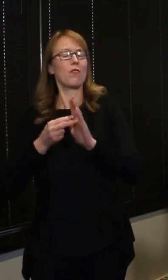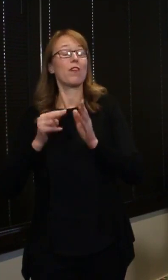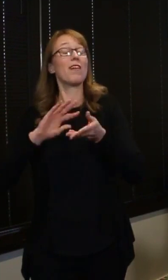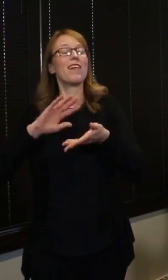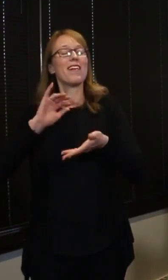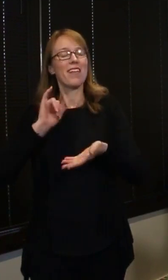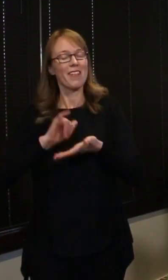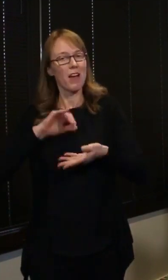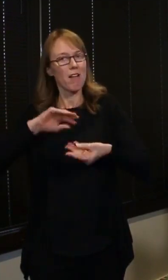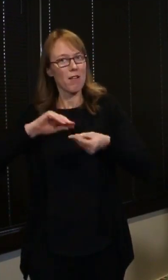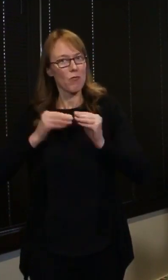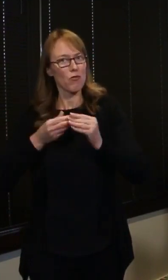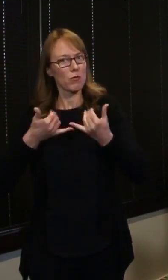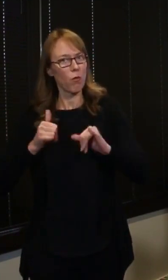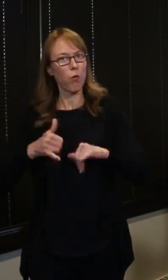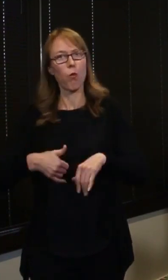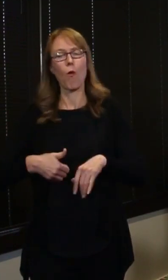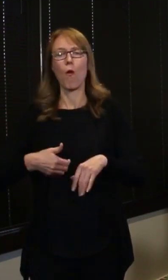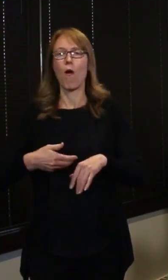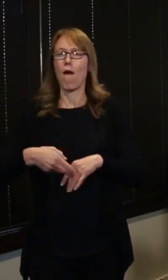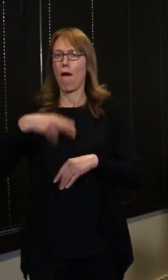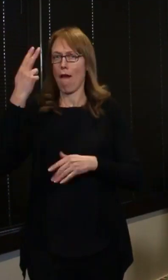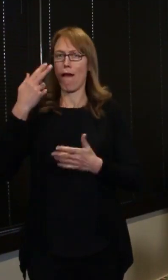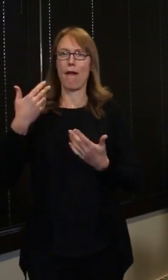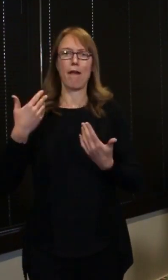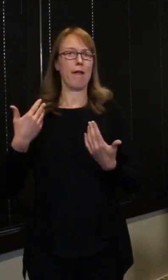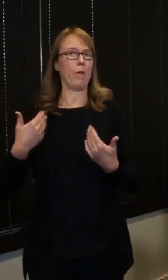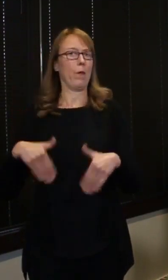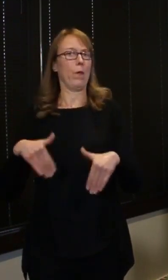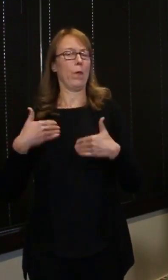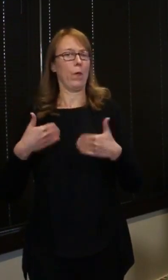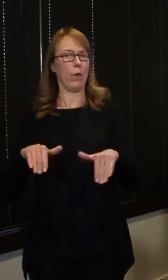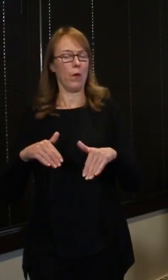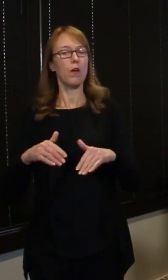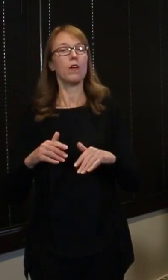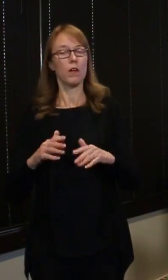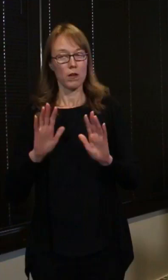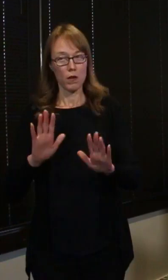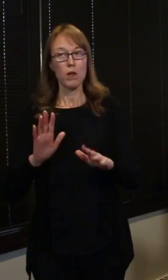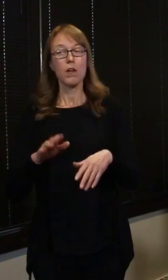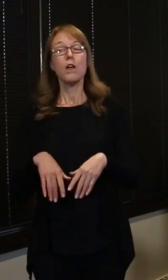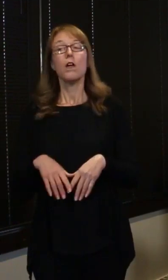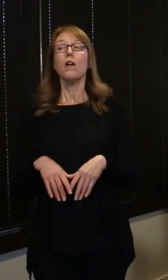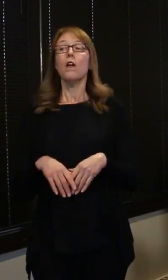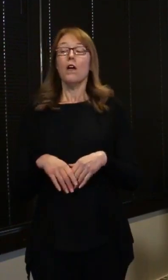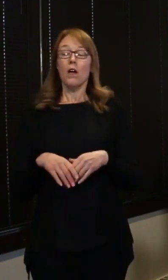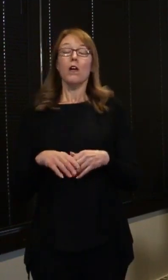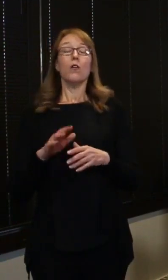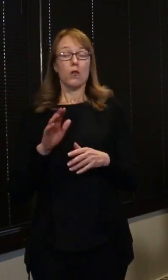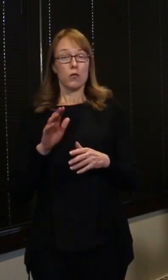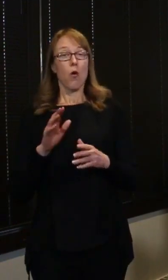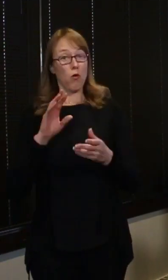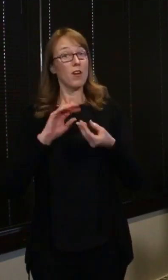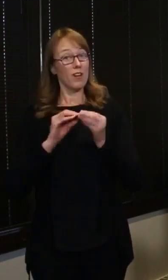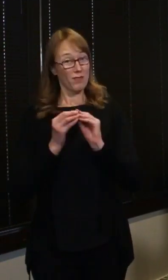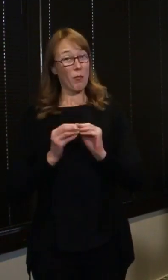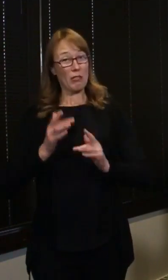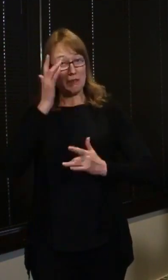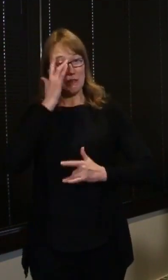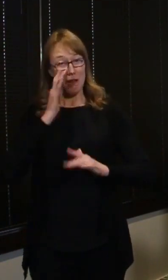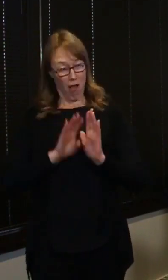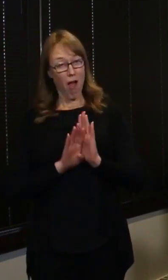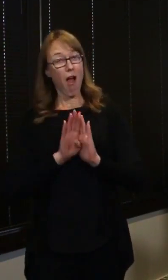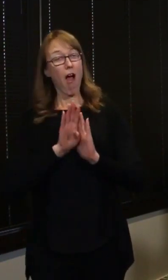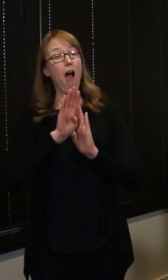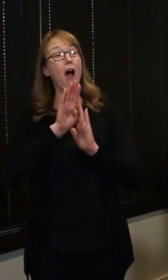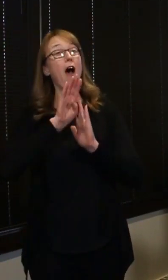continue to be, but the numbers are continuing to trend down. And although they are trending down,